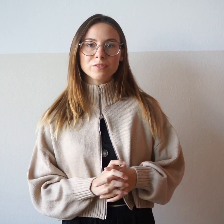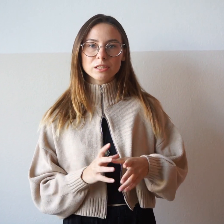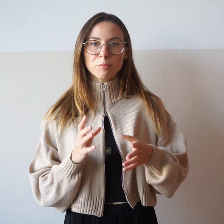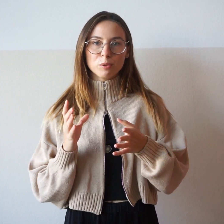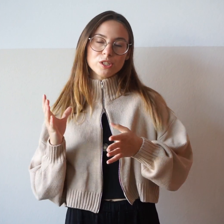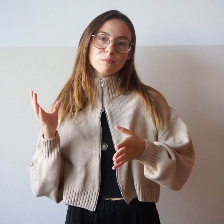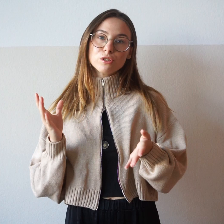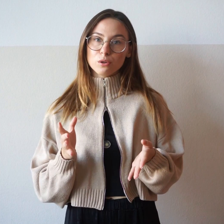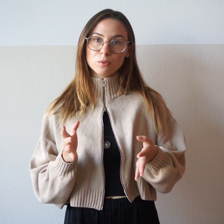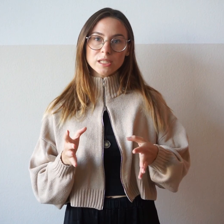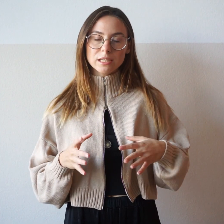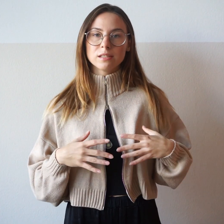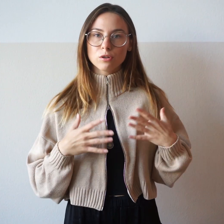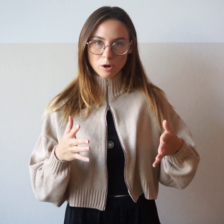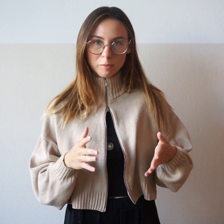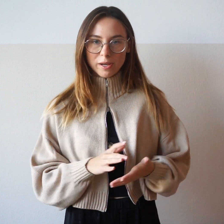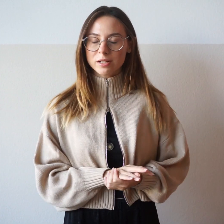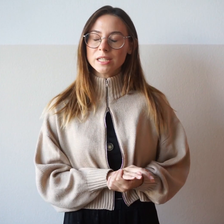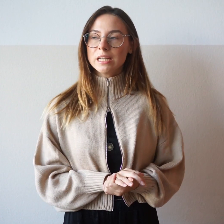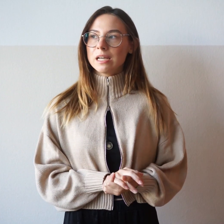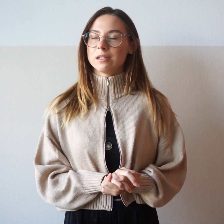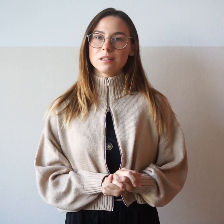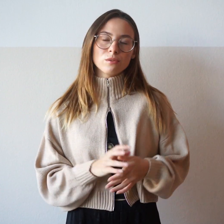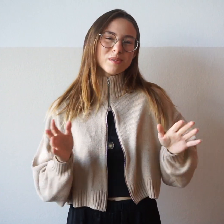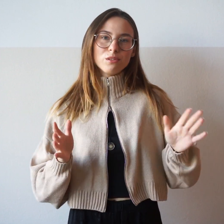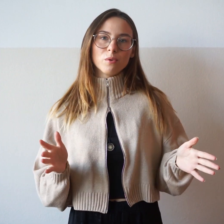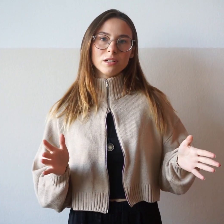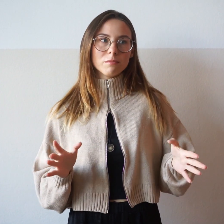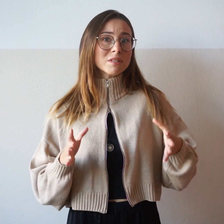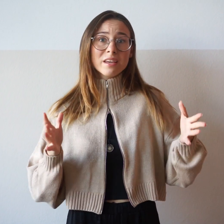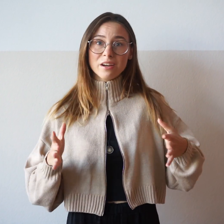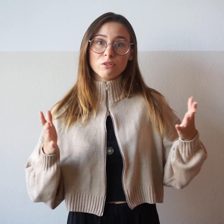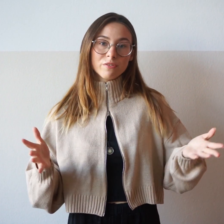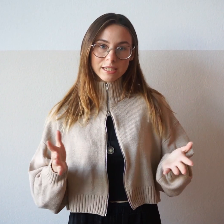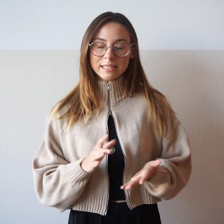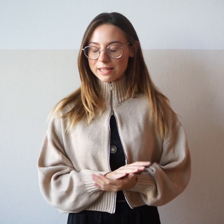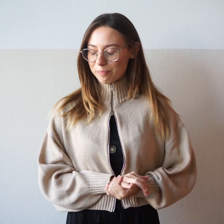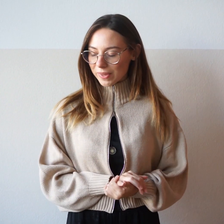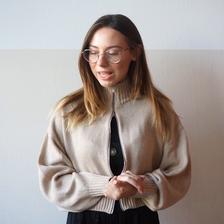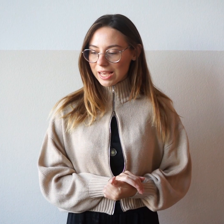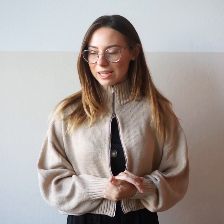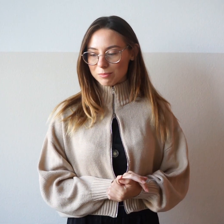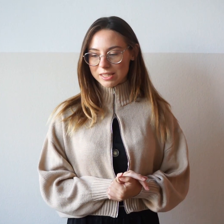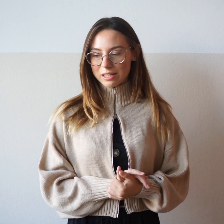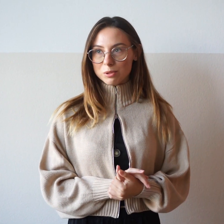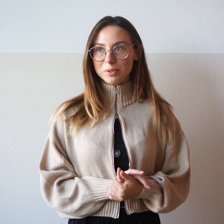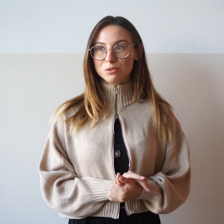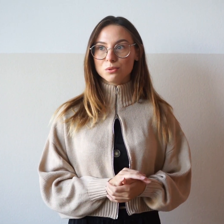definitely approach them slowly and in a calm manner, because you obviously don't want to scare or frighten them. Then it would be to